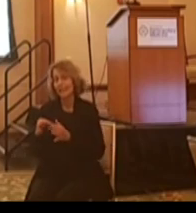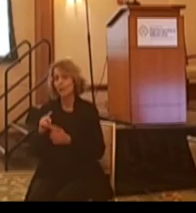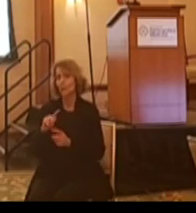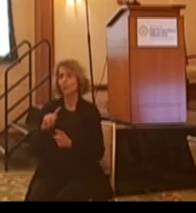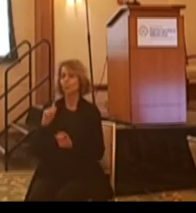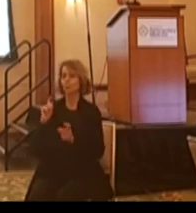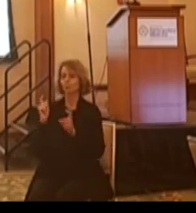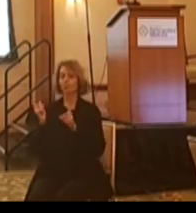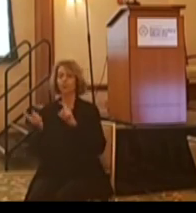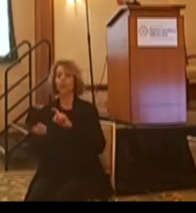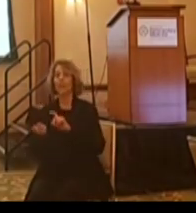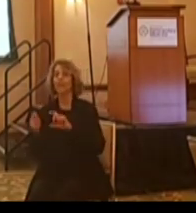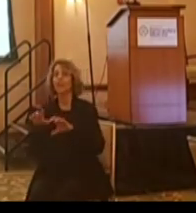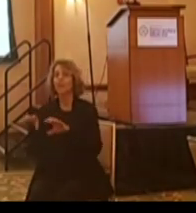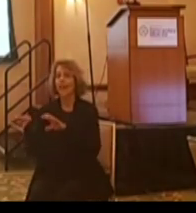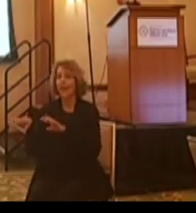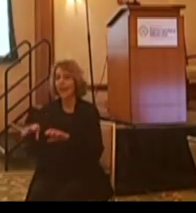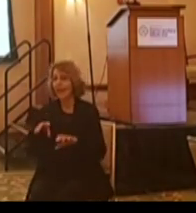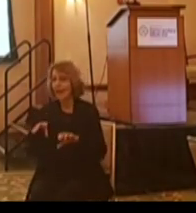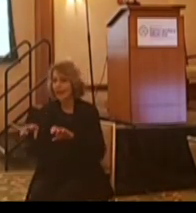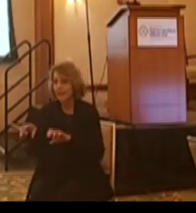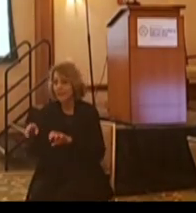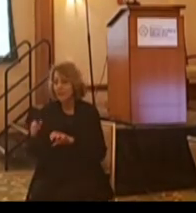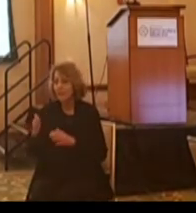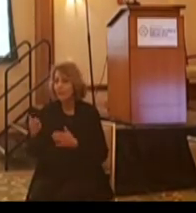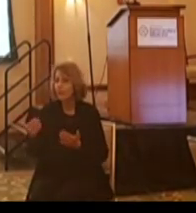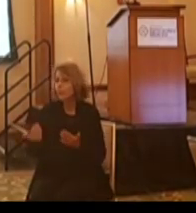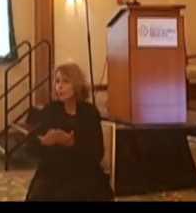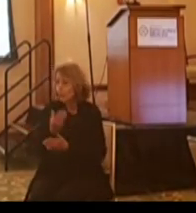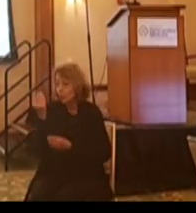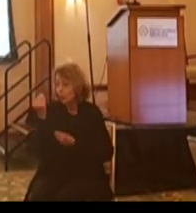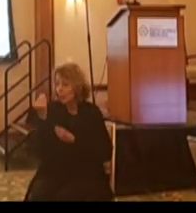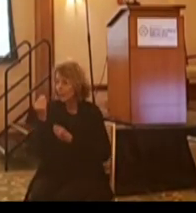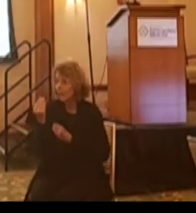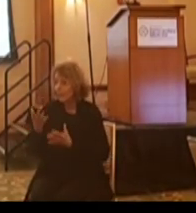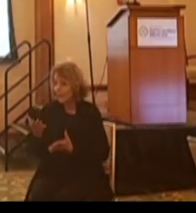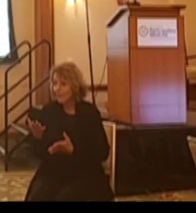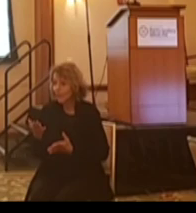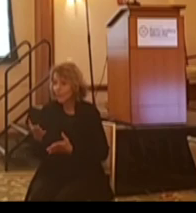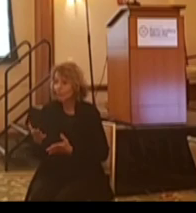a small bit of information that doesn't sort of, that isn't present there right now.